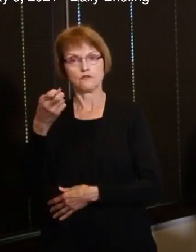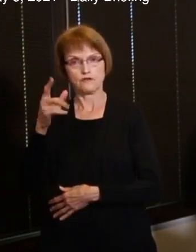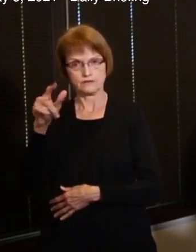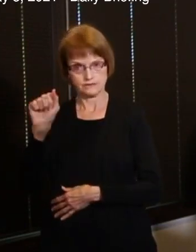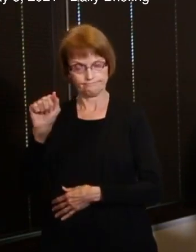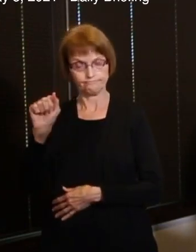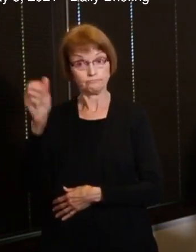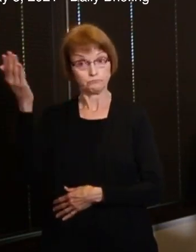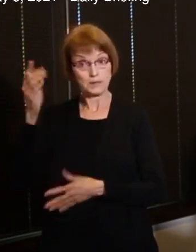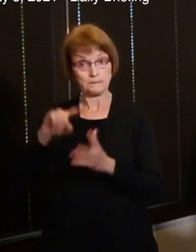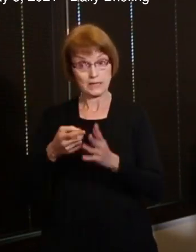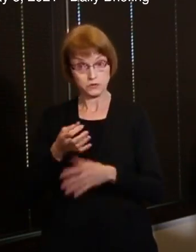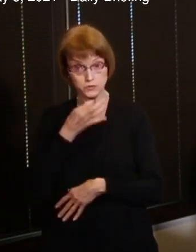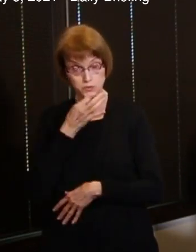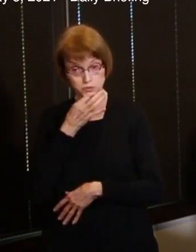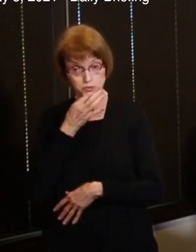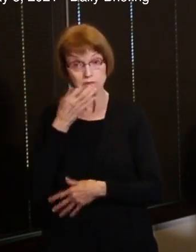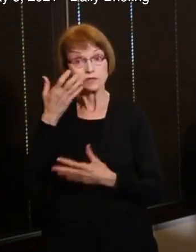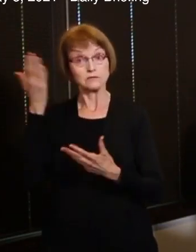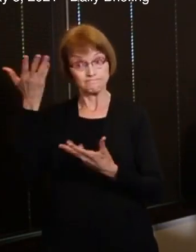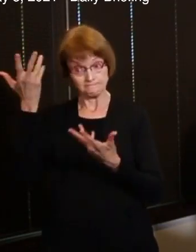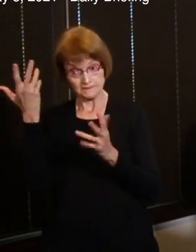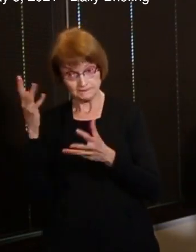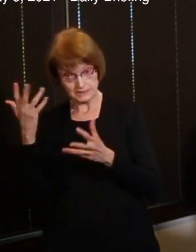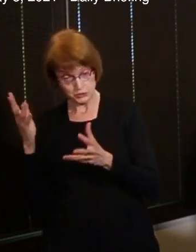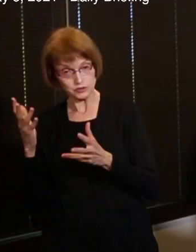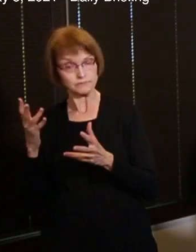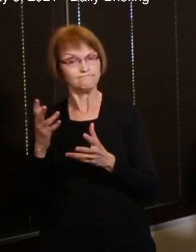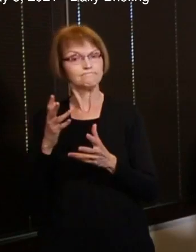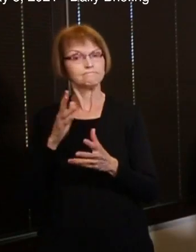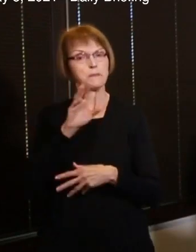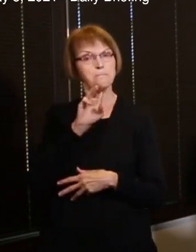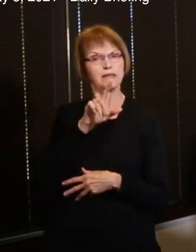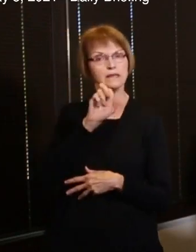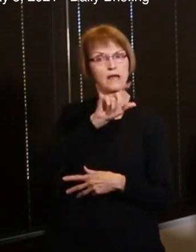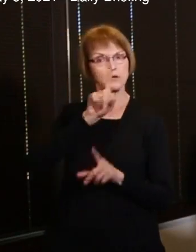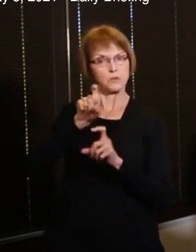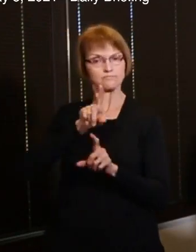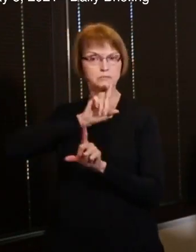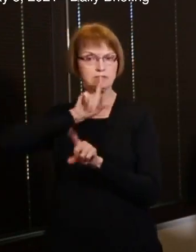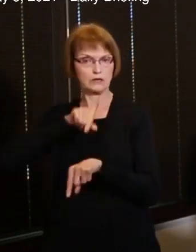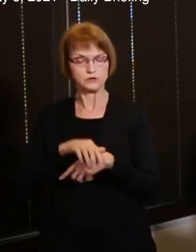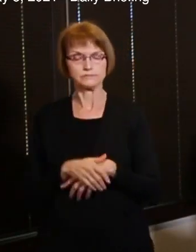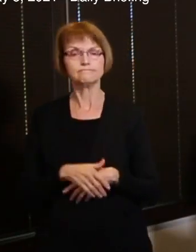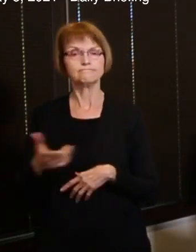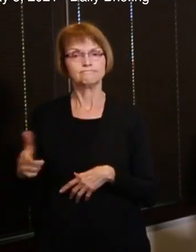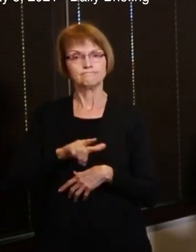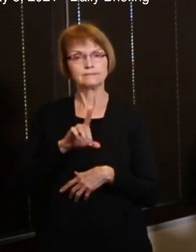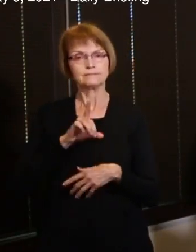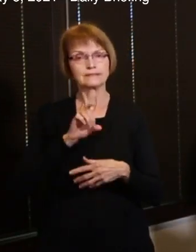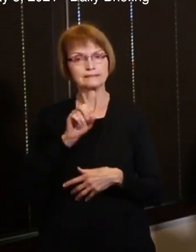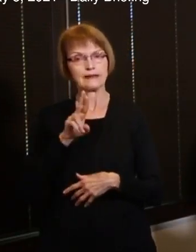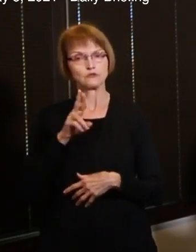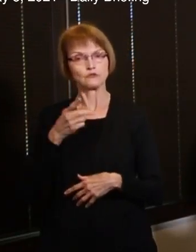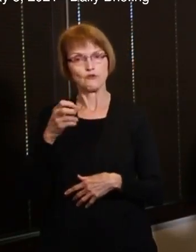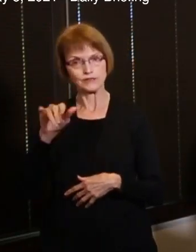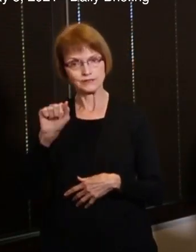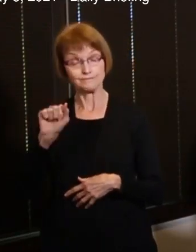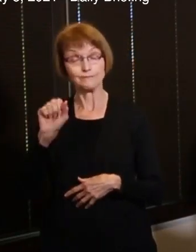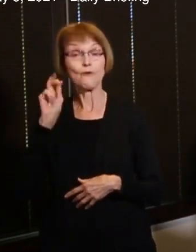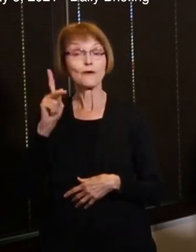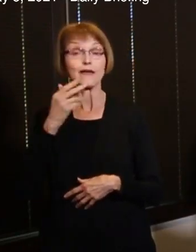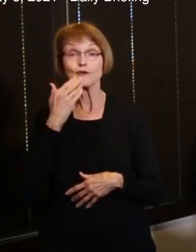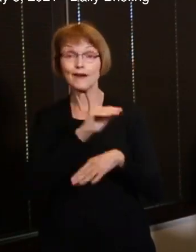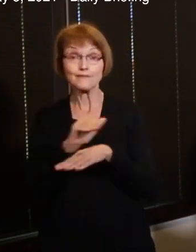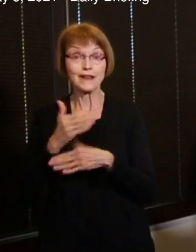momentarily. We will take questions submitted by members of the media after making brief remarks. I'll now turn it over to Dr. Alex Garza. Okay, good afternoon,